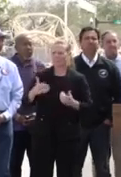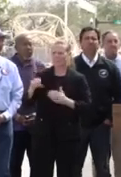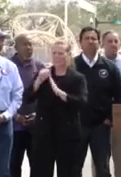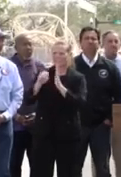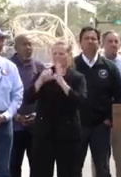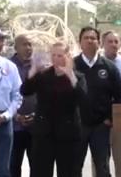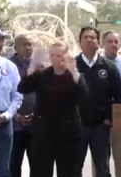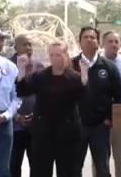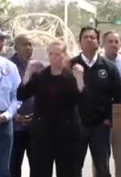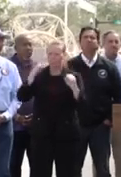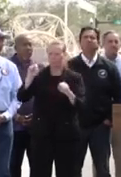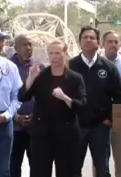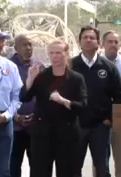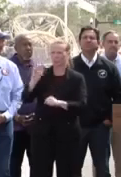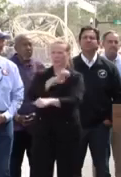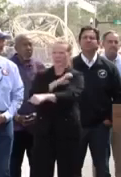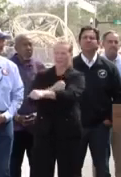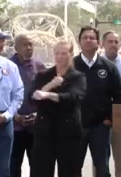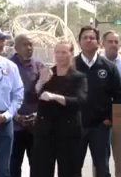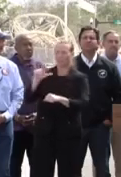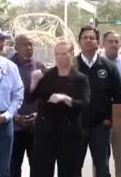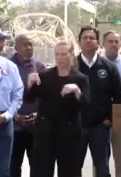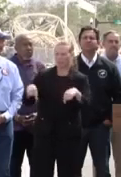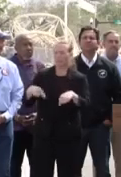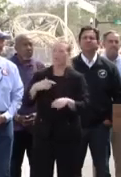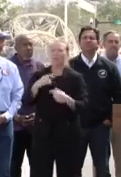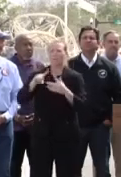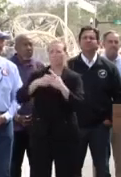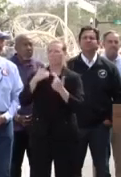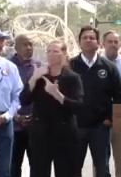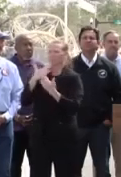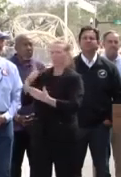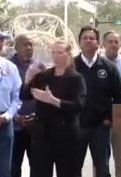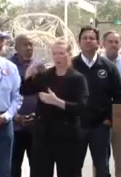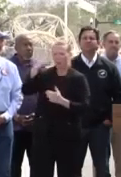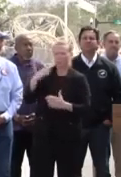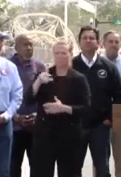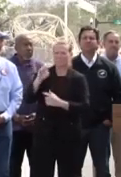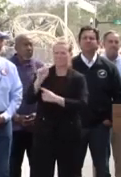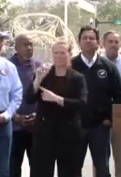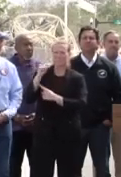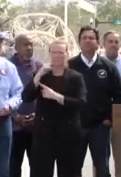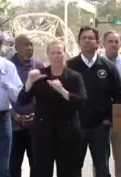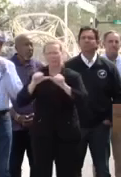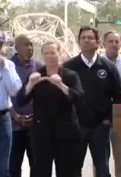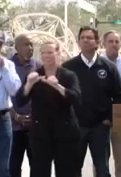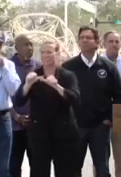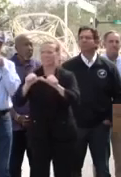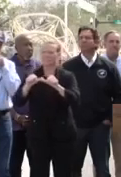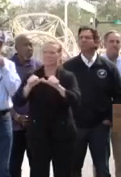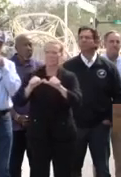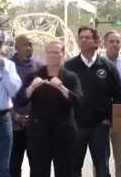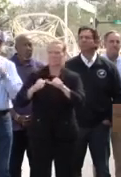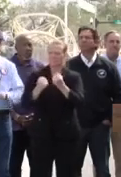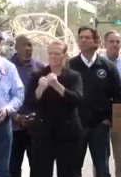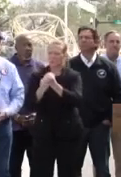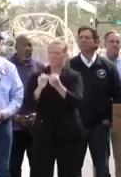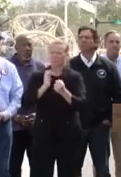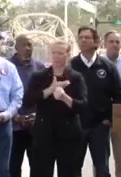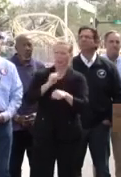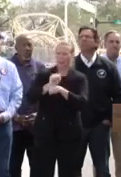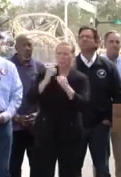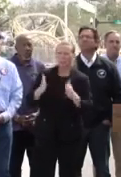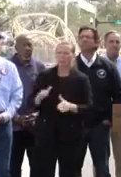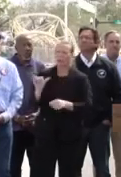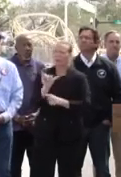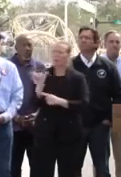Energy Florida. I first want to start by thanking Governor DeSantis for his unwavering support of our employees, and also